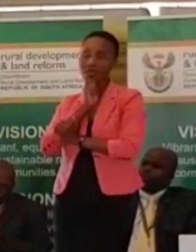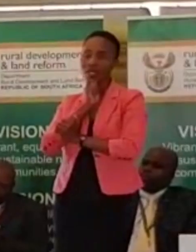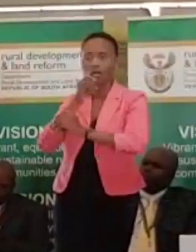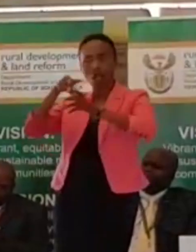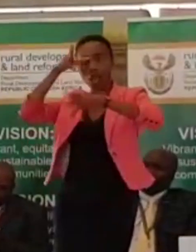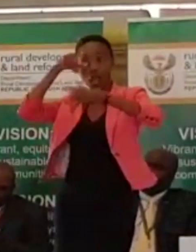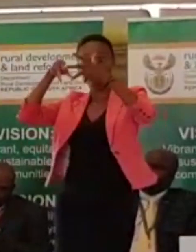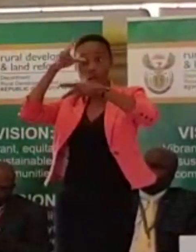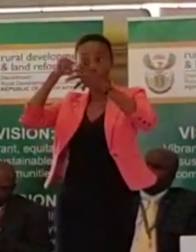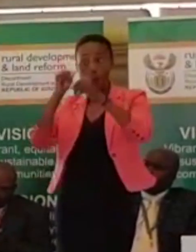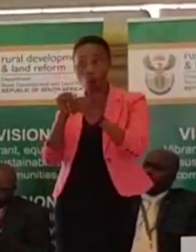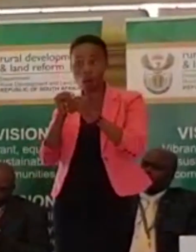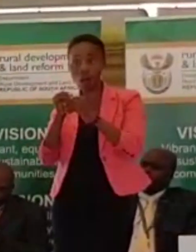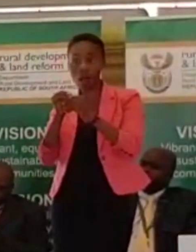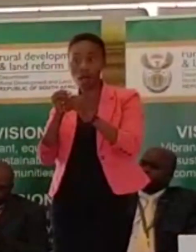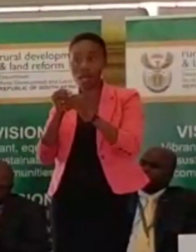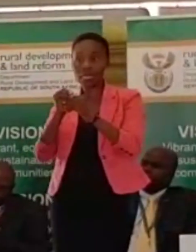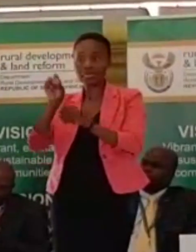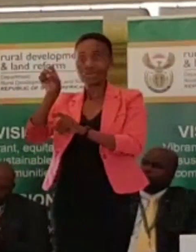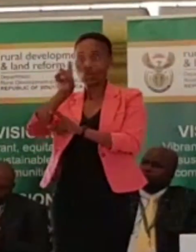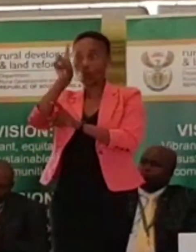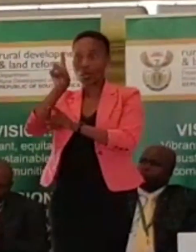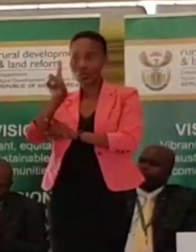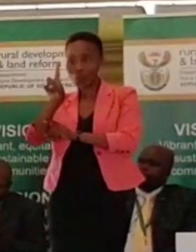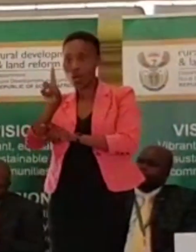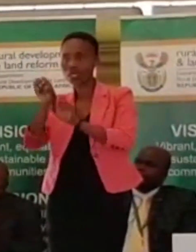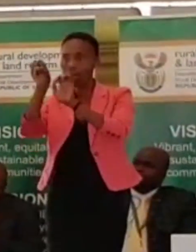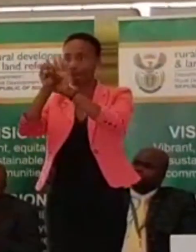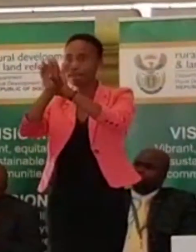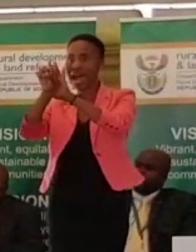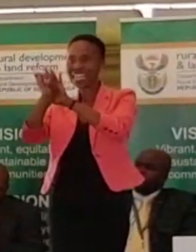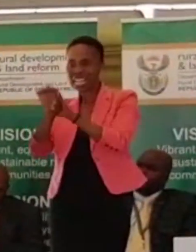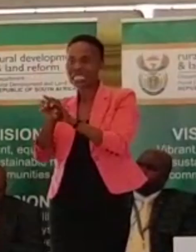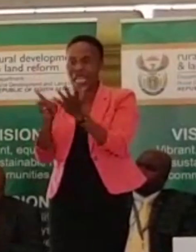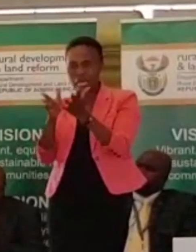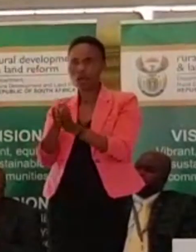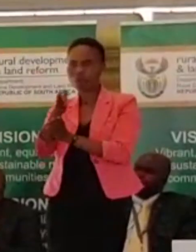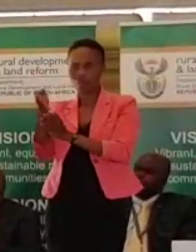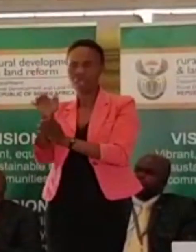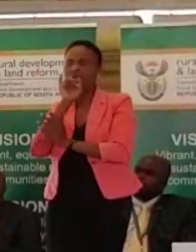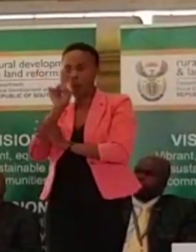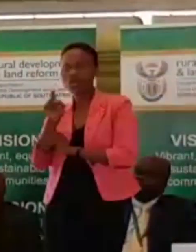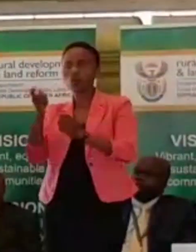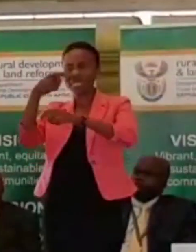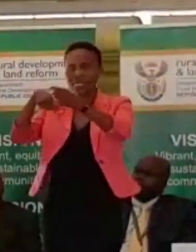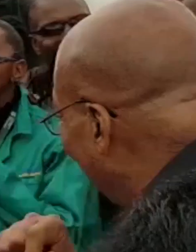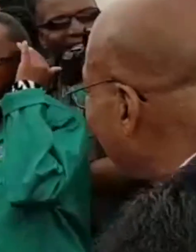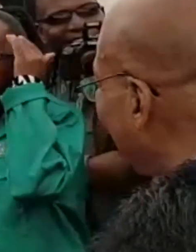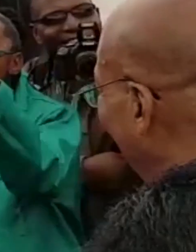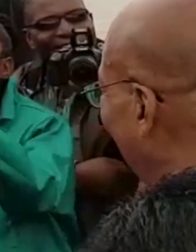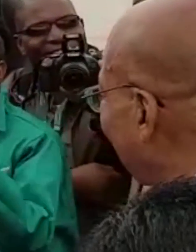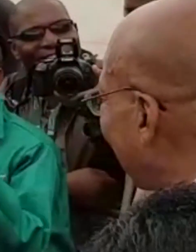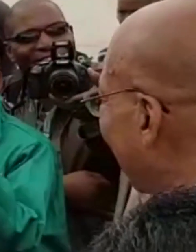to learn that the question of markets, in other words, where you sell your produce, is